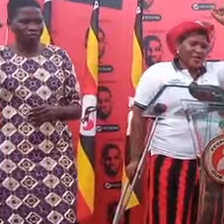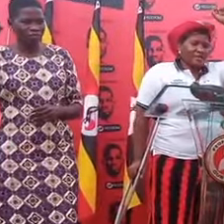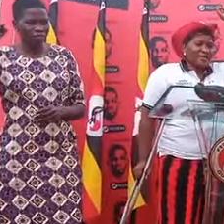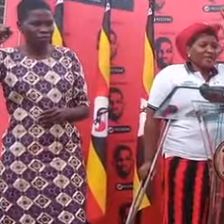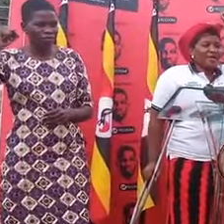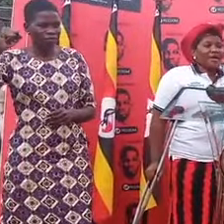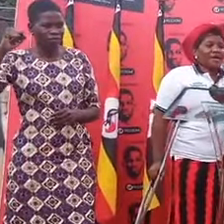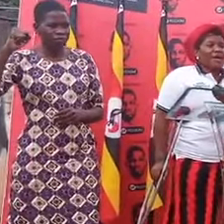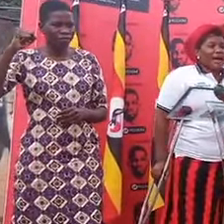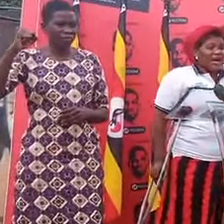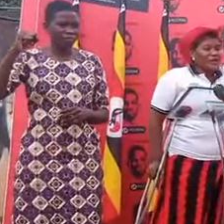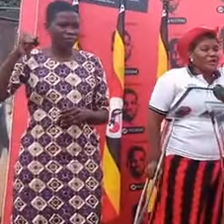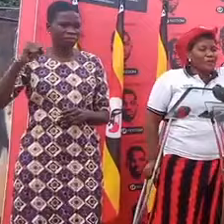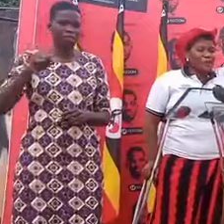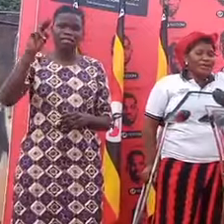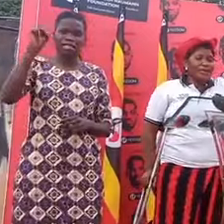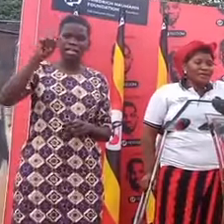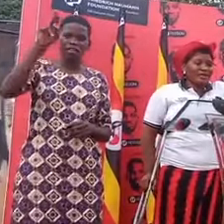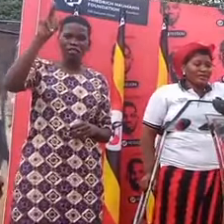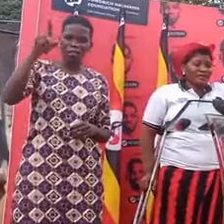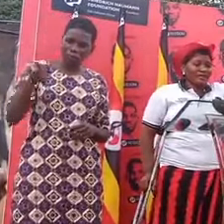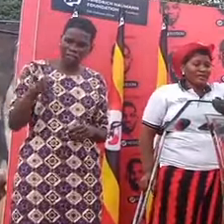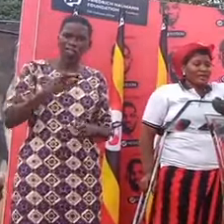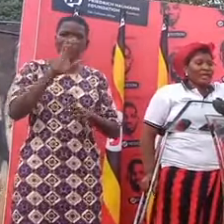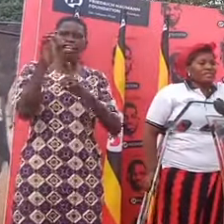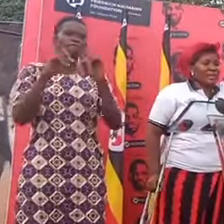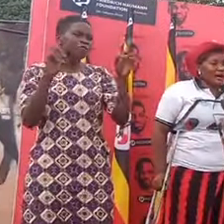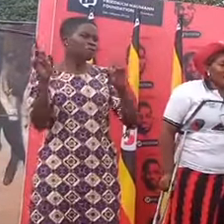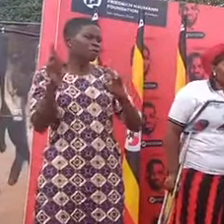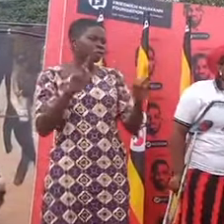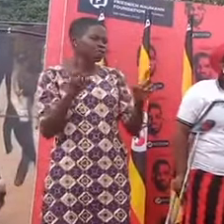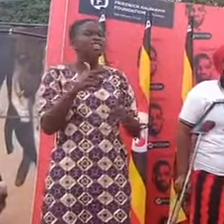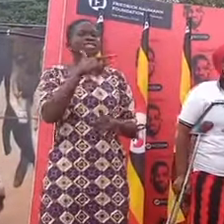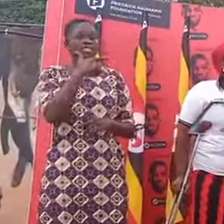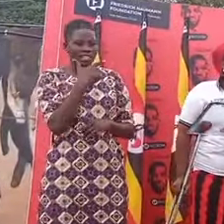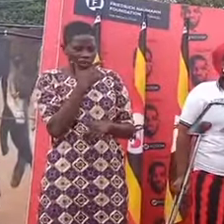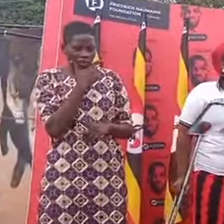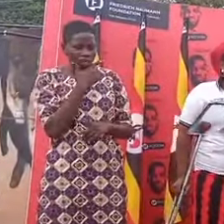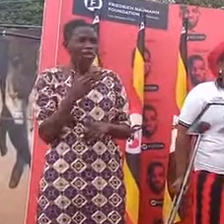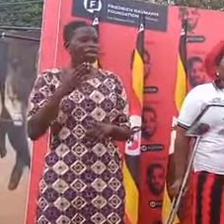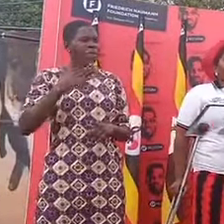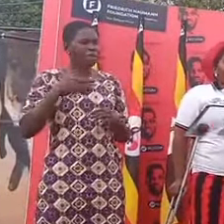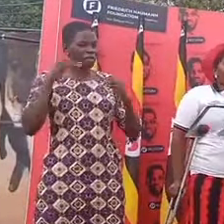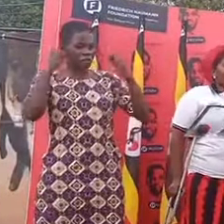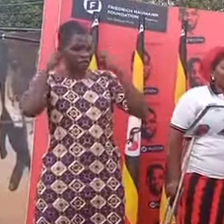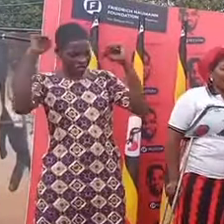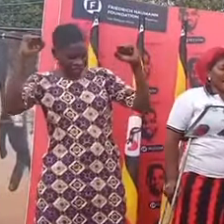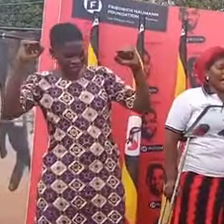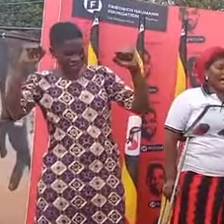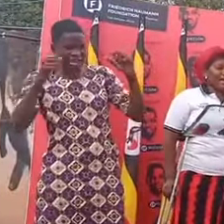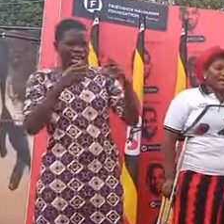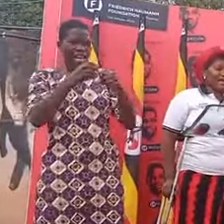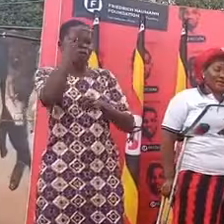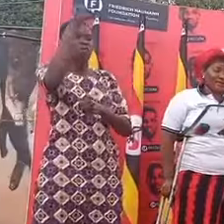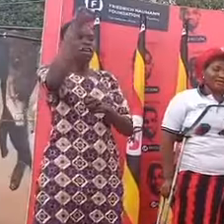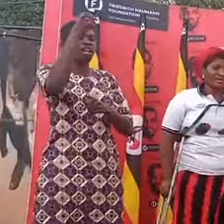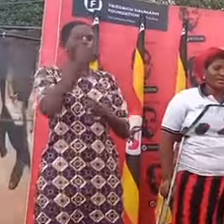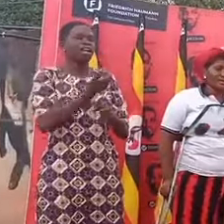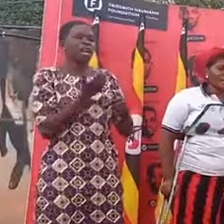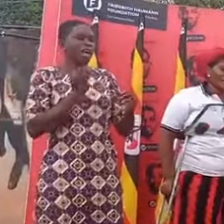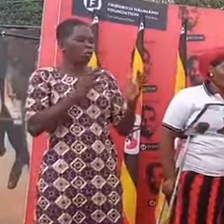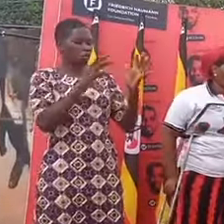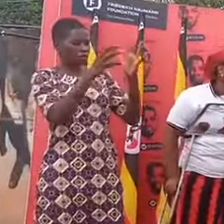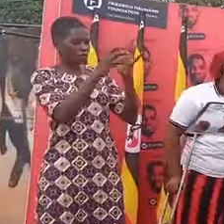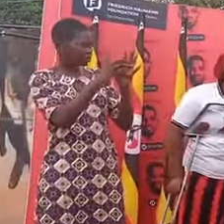power! People power! And you be everywhere! Chagulanyi! Our presence! Umbrella! Our